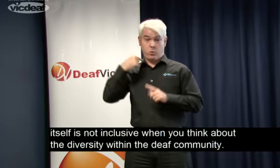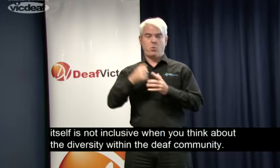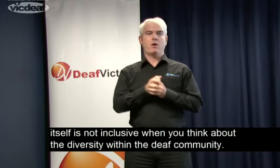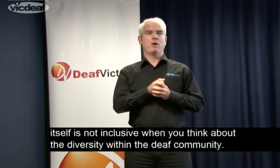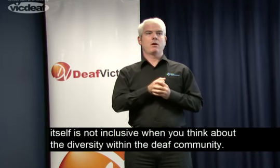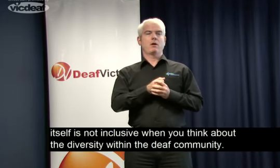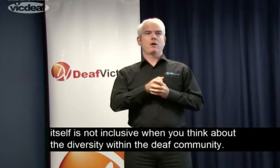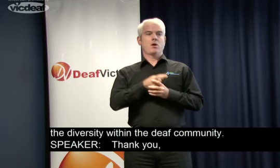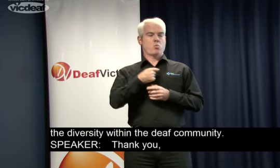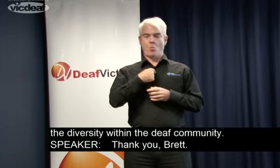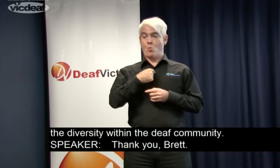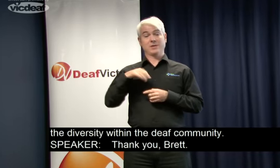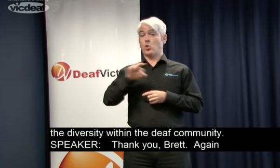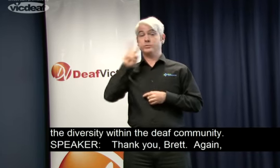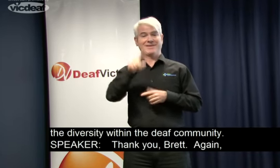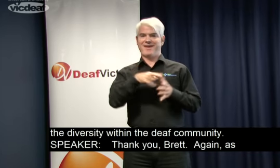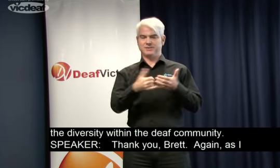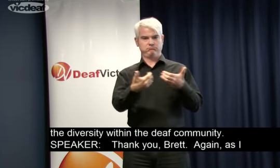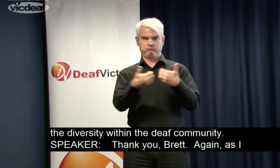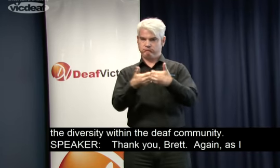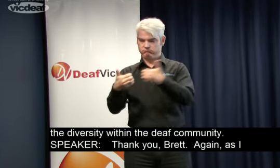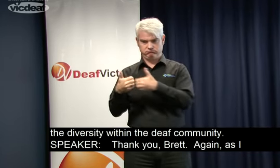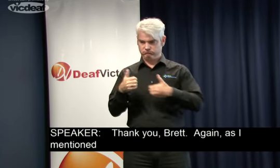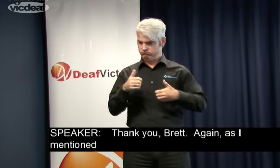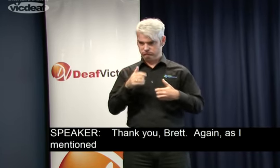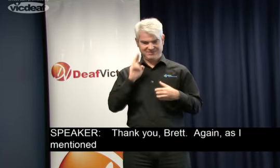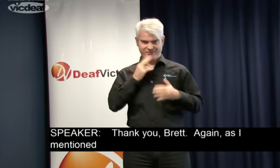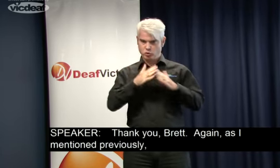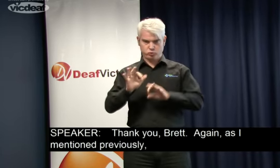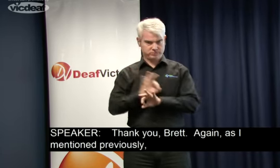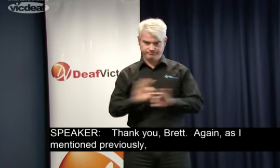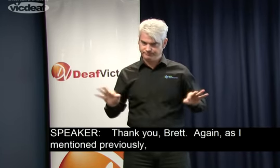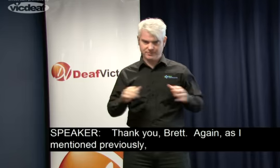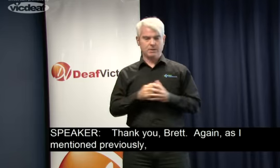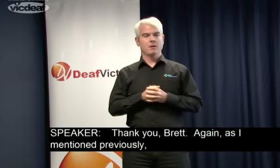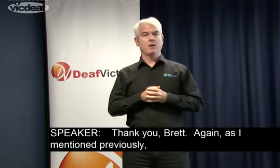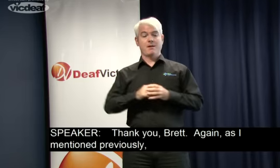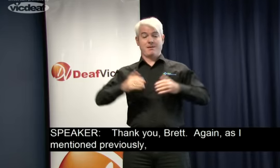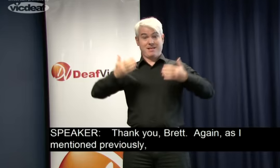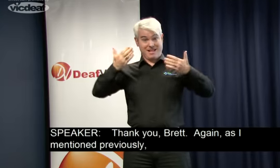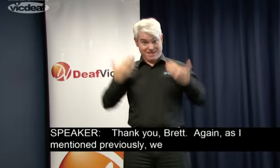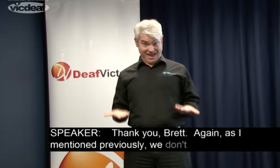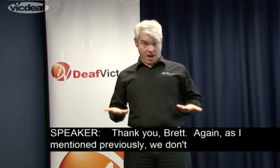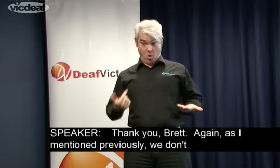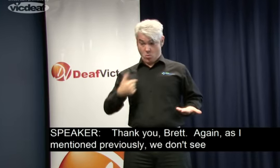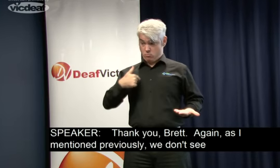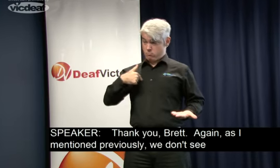Again, as I mentioned previously, we don't see that as segregating